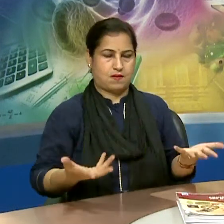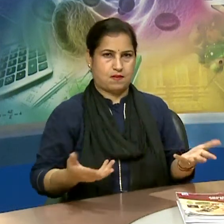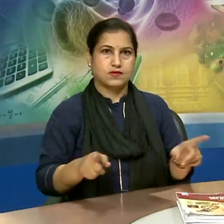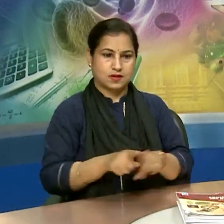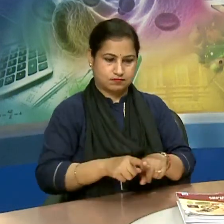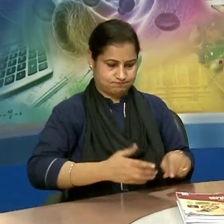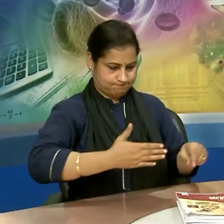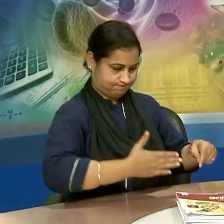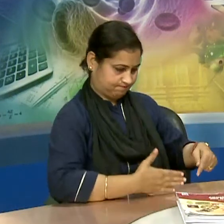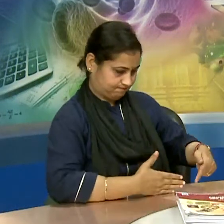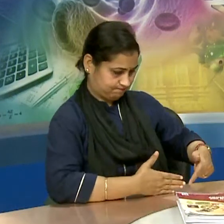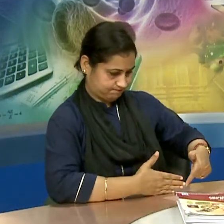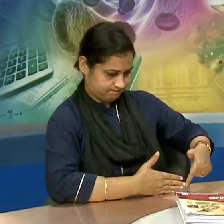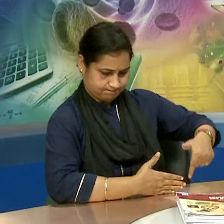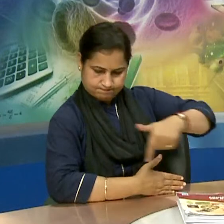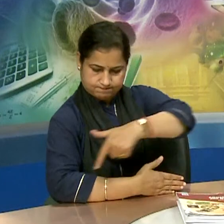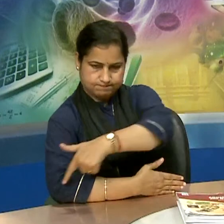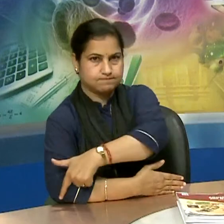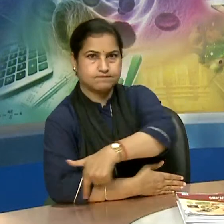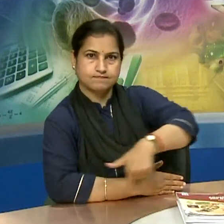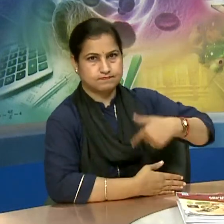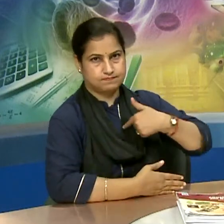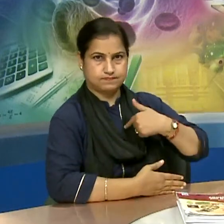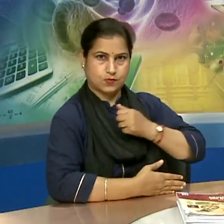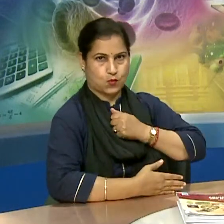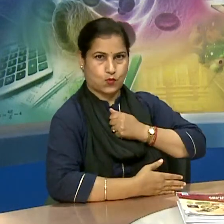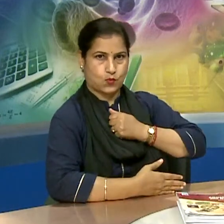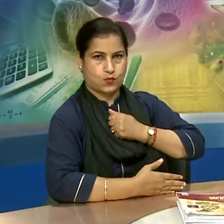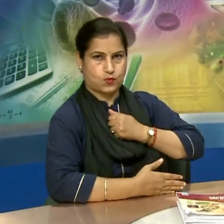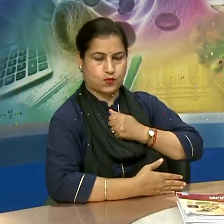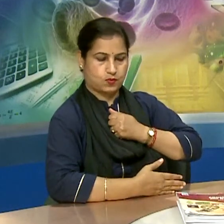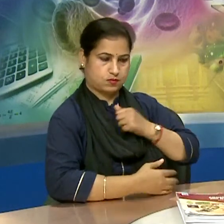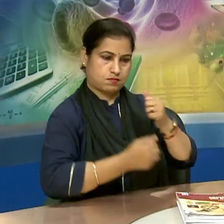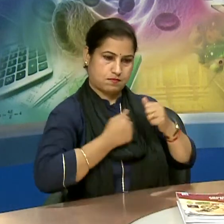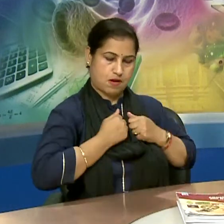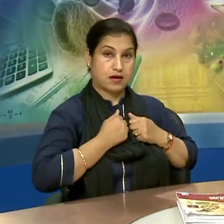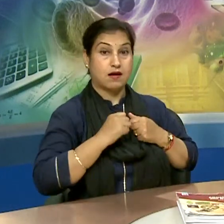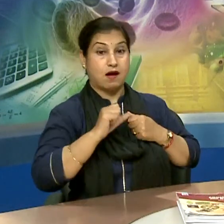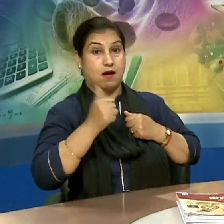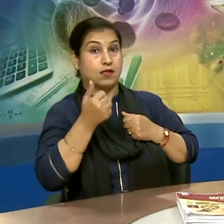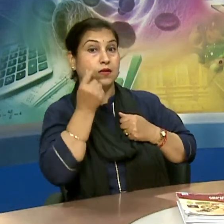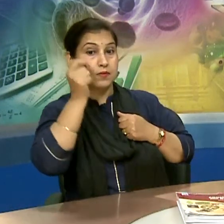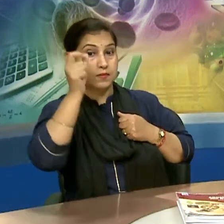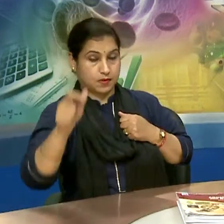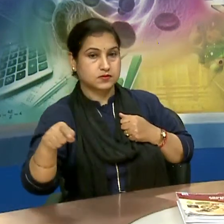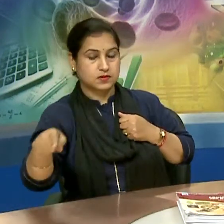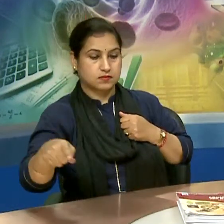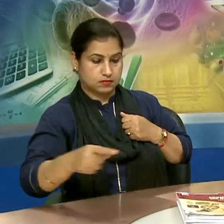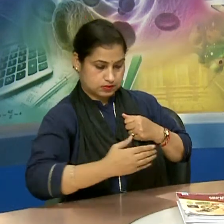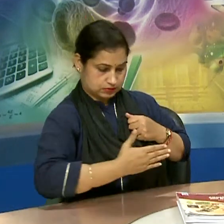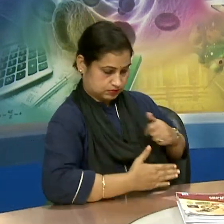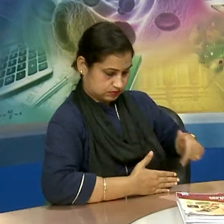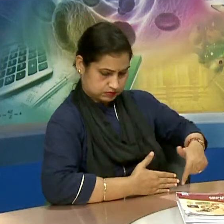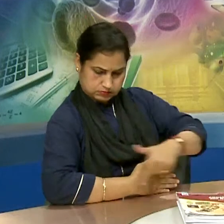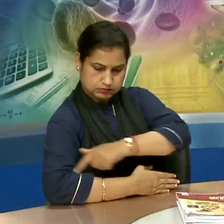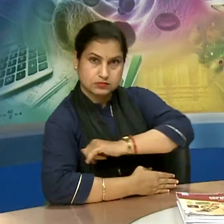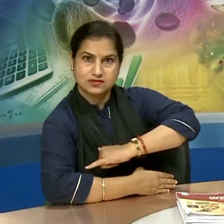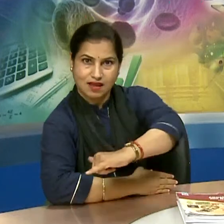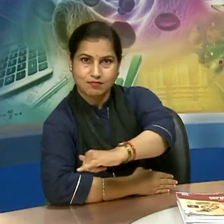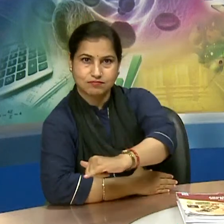For example, the unit like a cubit